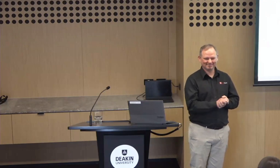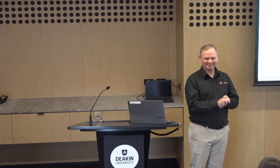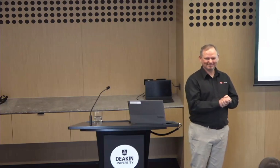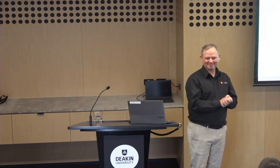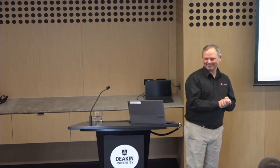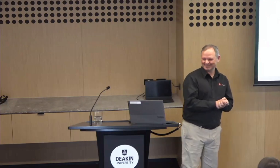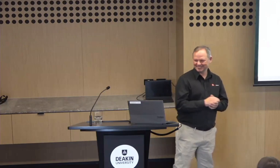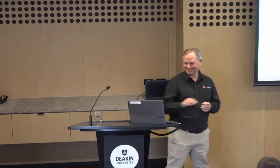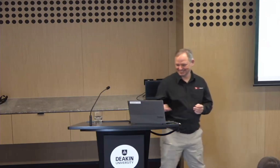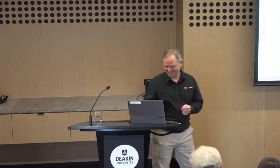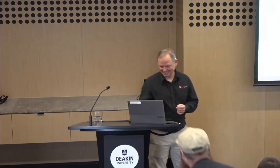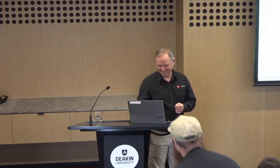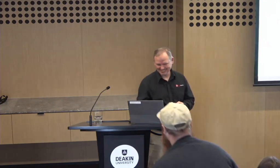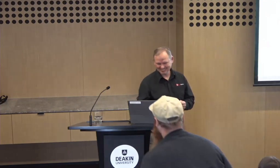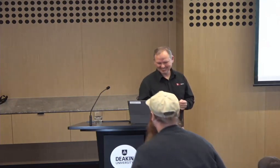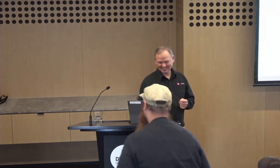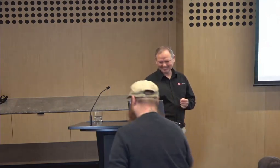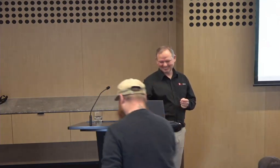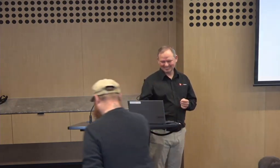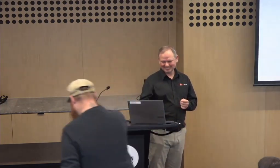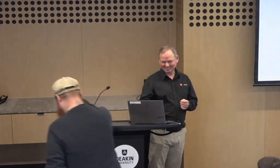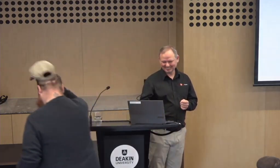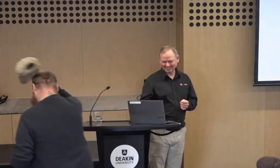Okay, back to Ramis. Thanks, Ramis.